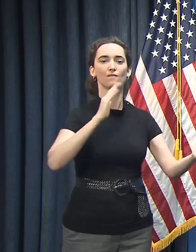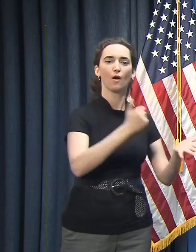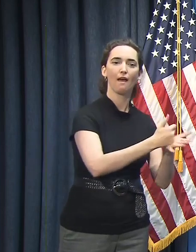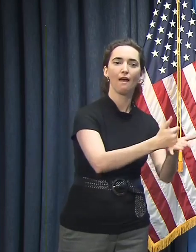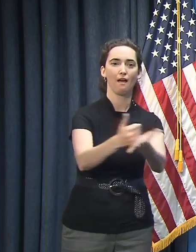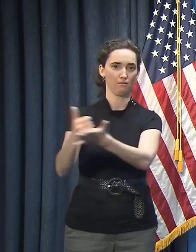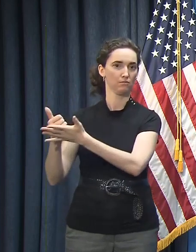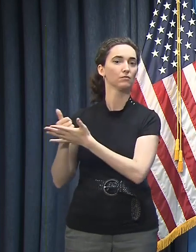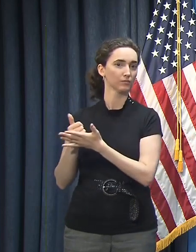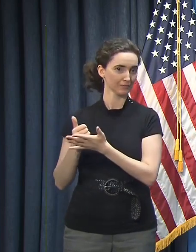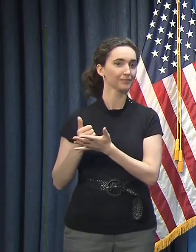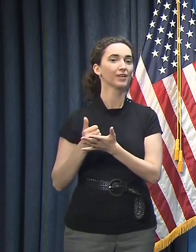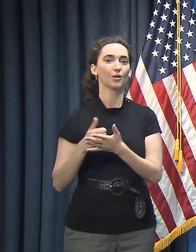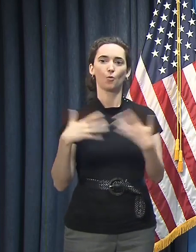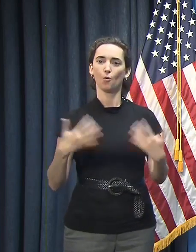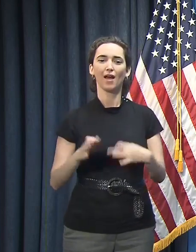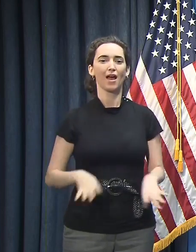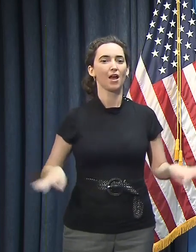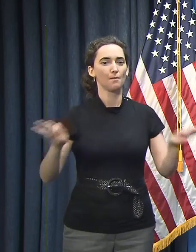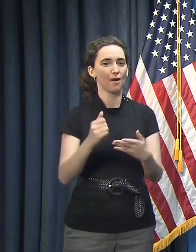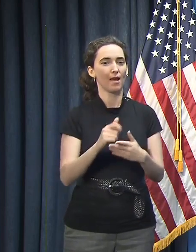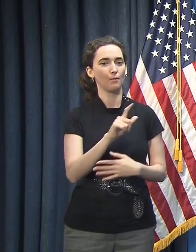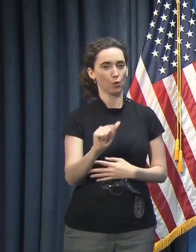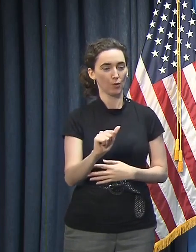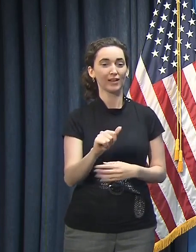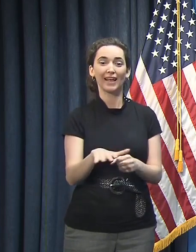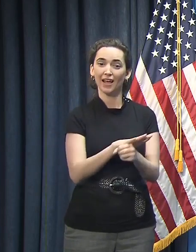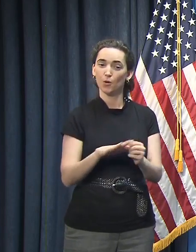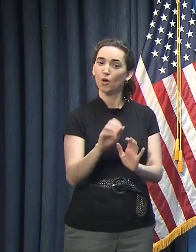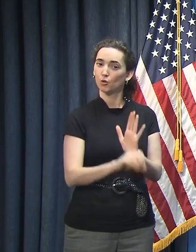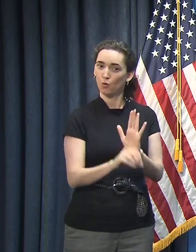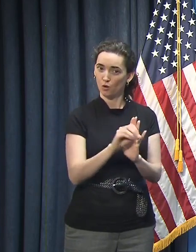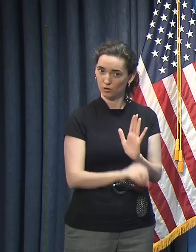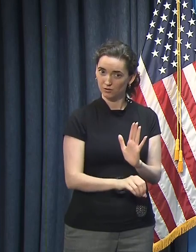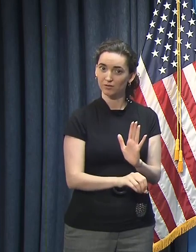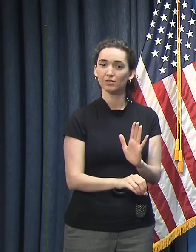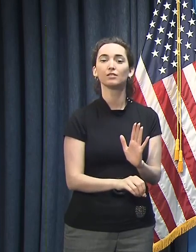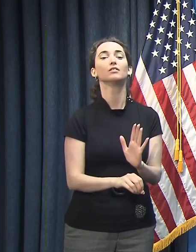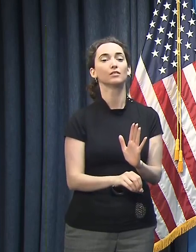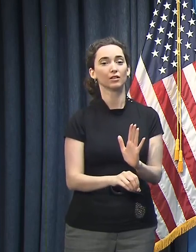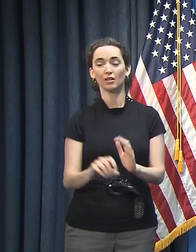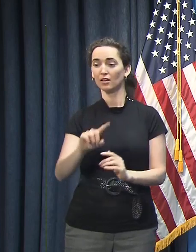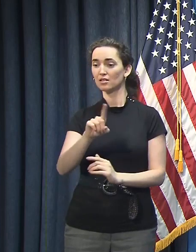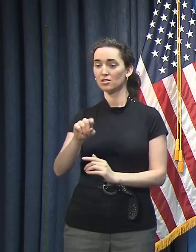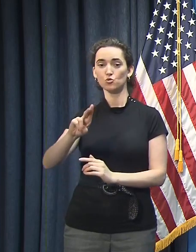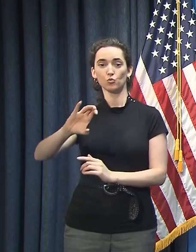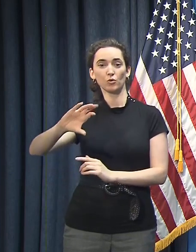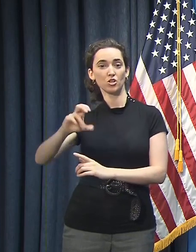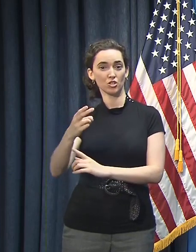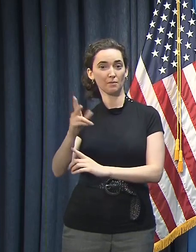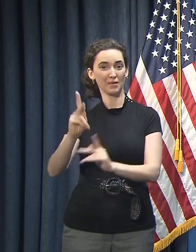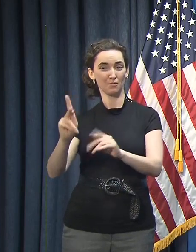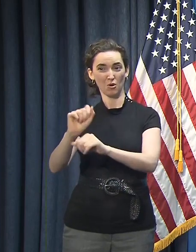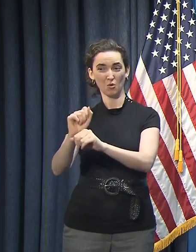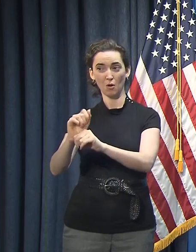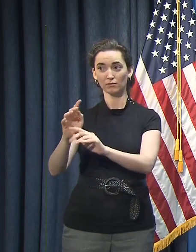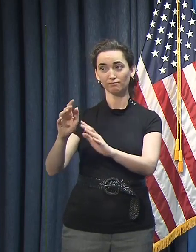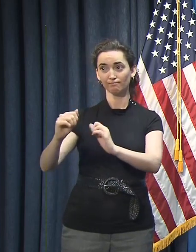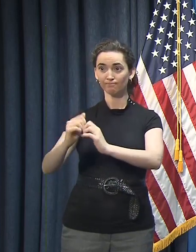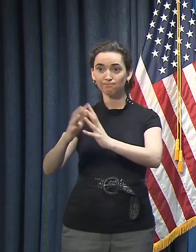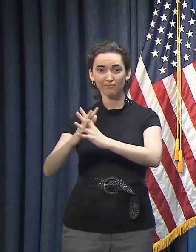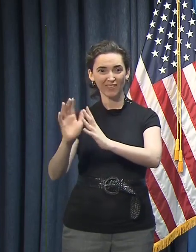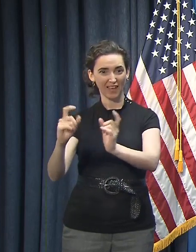Critically important for the state of Louisiana and the New Orleans area, and very generous of the Zurich folks, and so wanted to